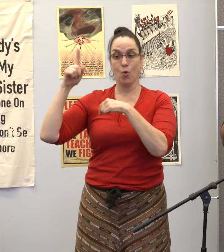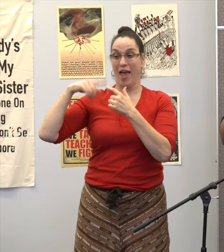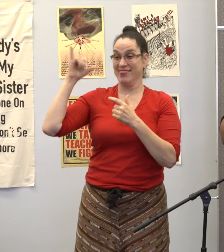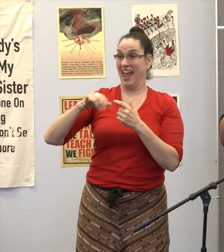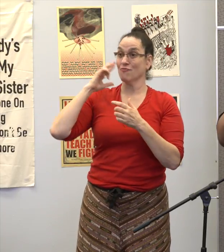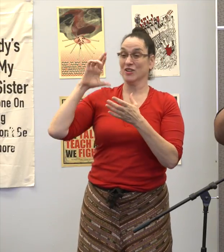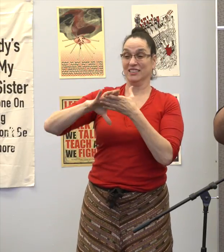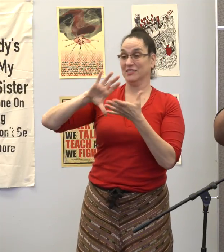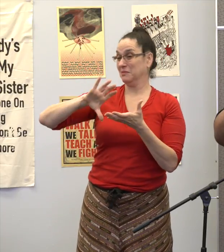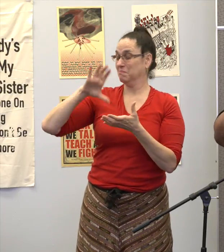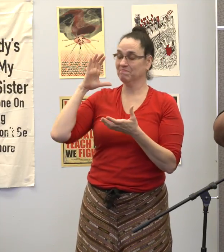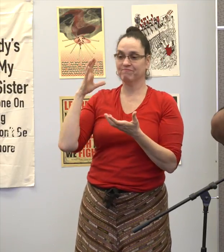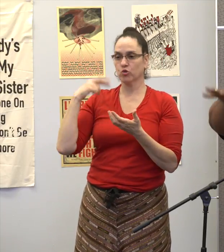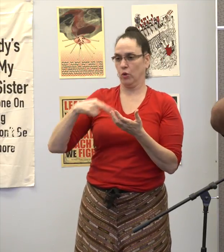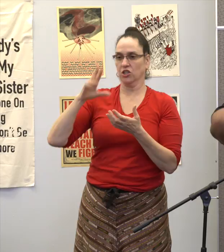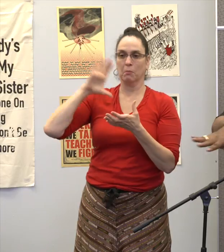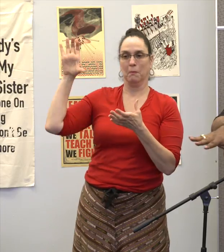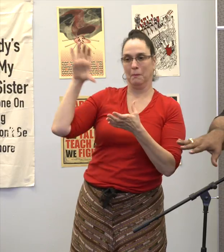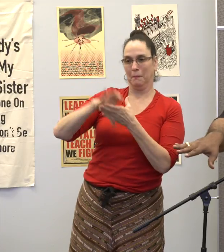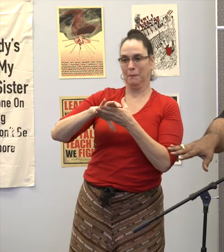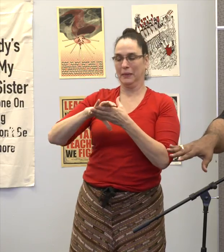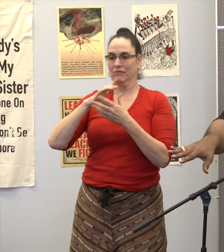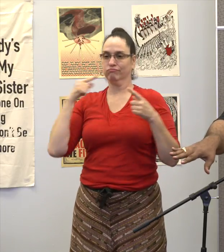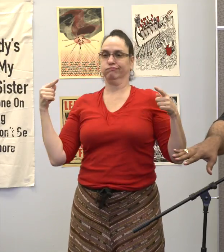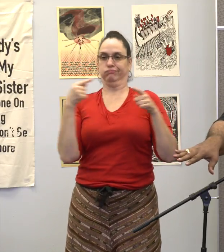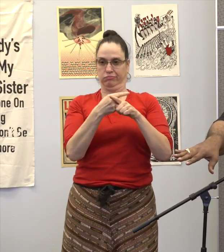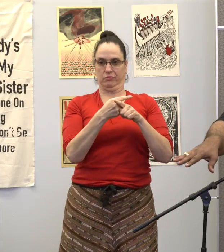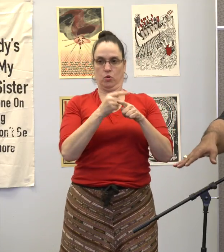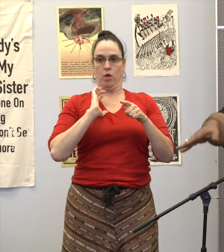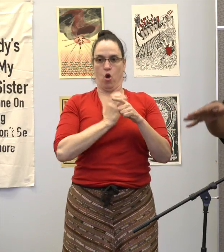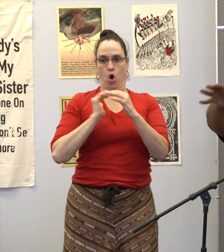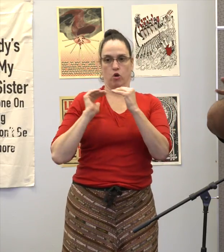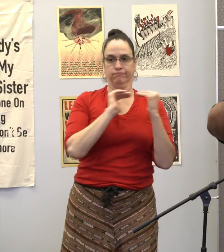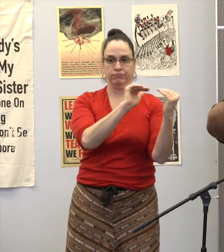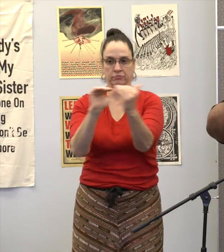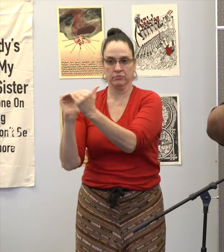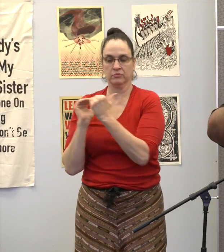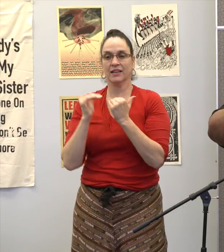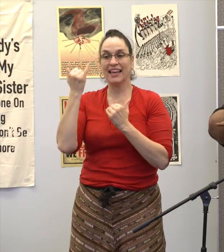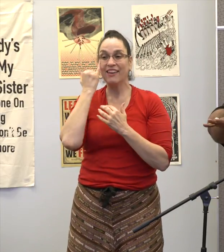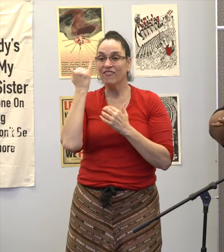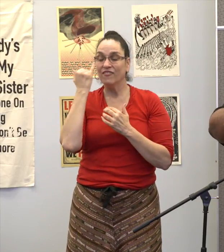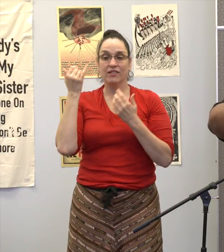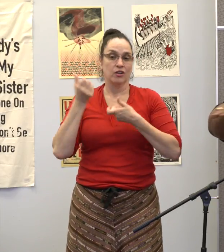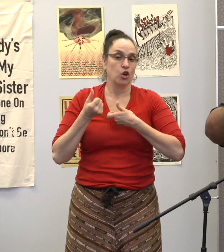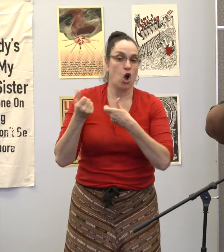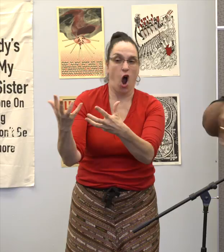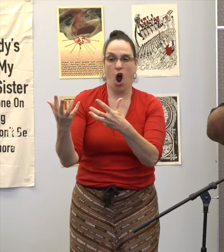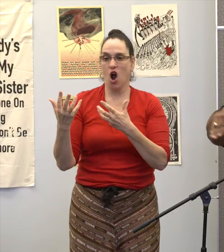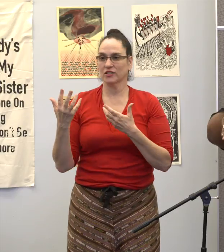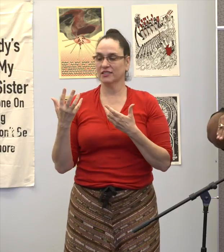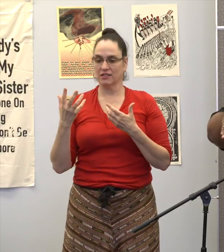malpractice begins to consecrate injustice and begins to provide a